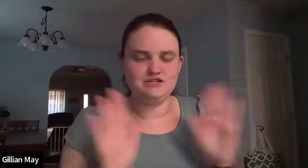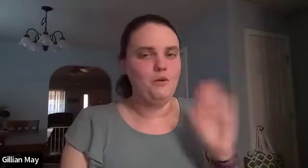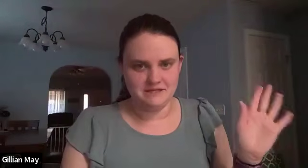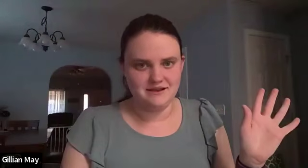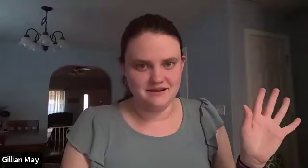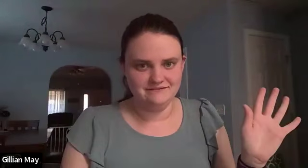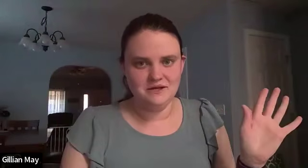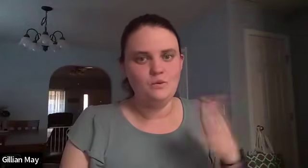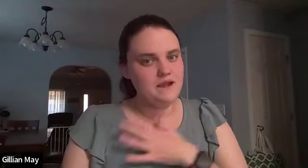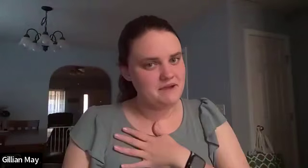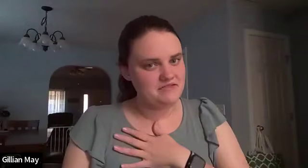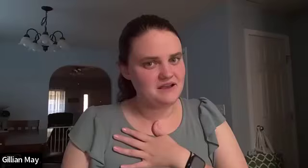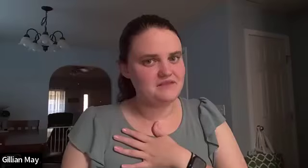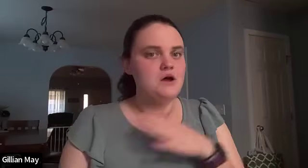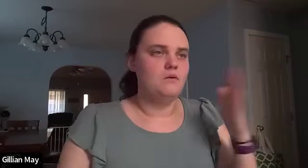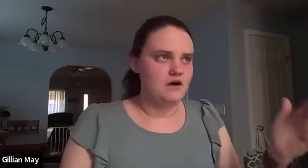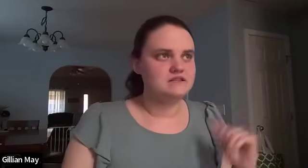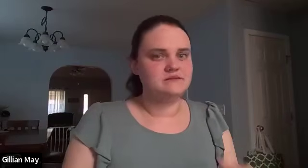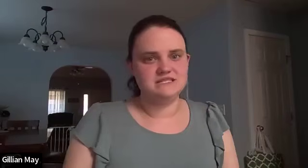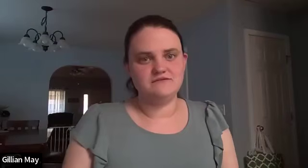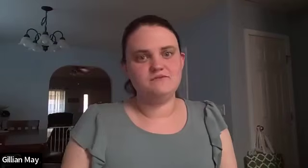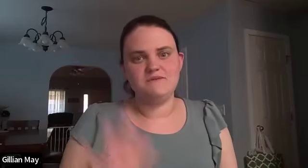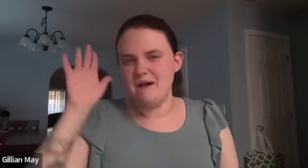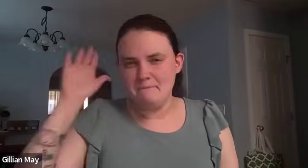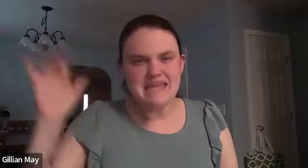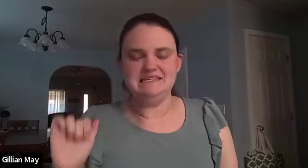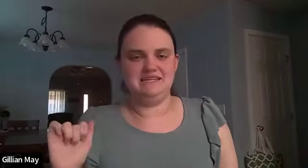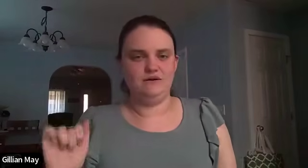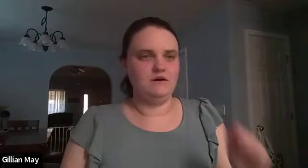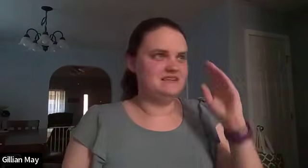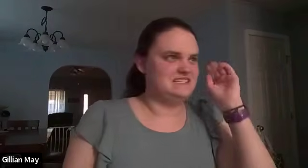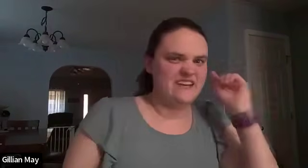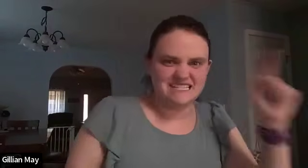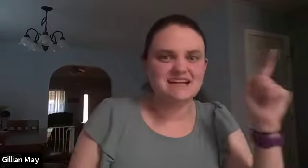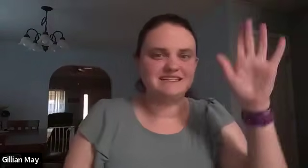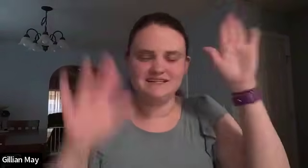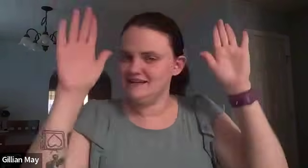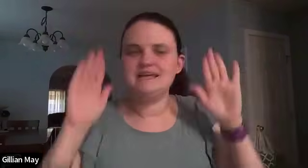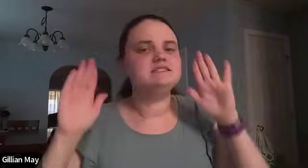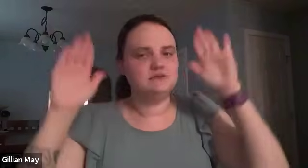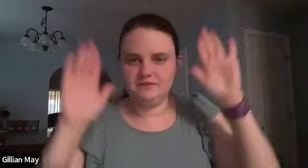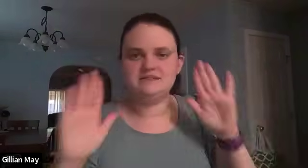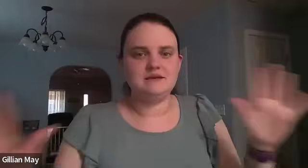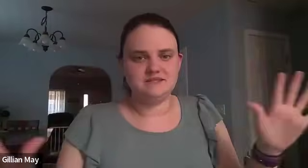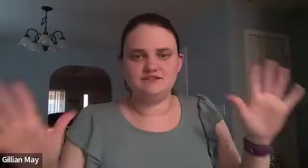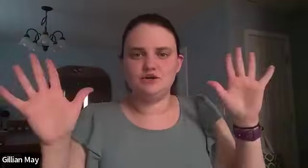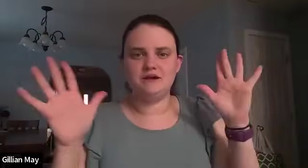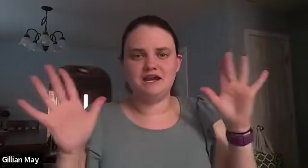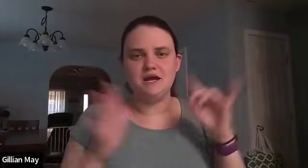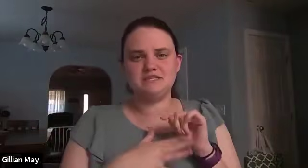all one sign. We may think of, well, awesome is different from amazing, or this is fantastic. It's still going to be the same sign. So it kind of comes down